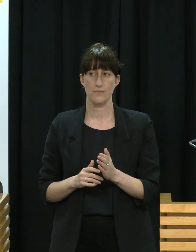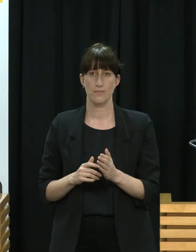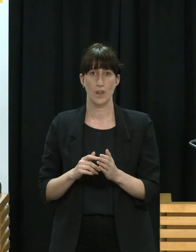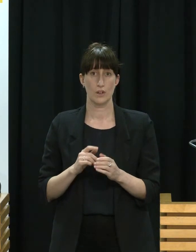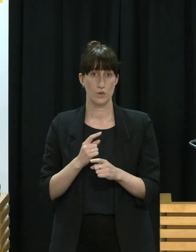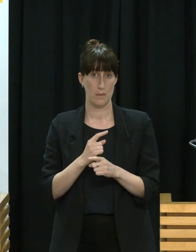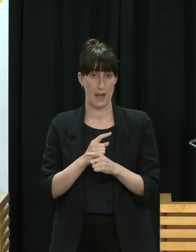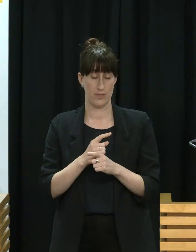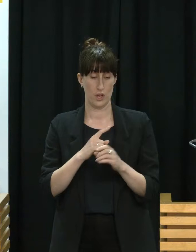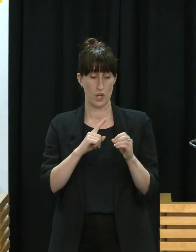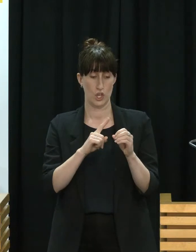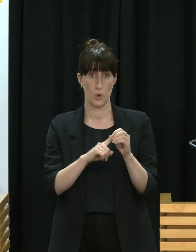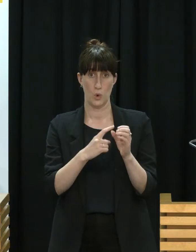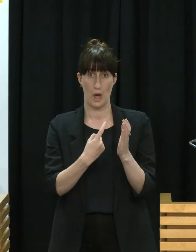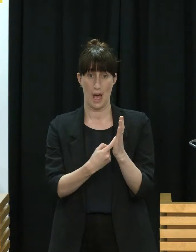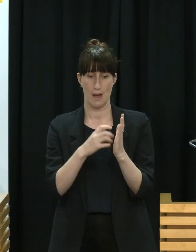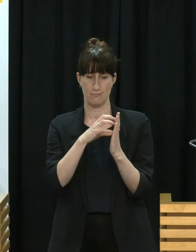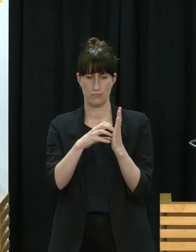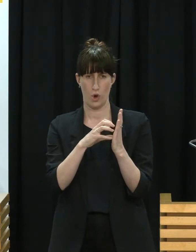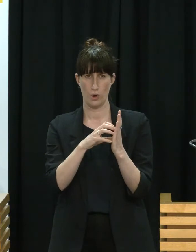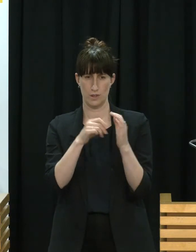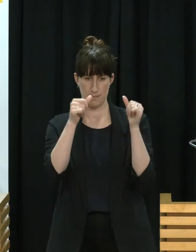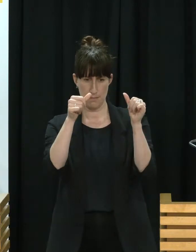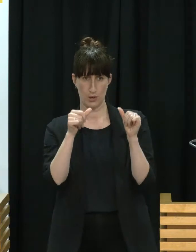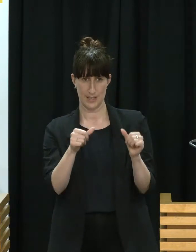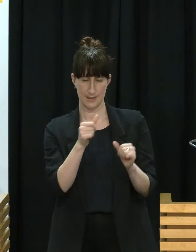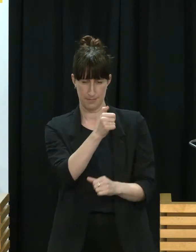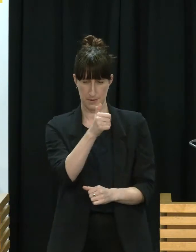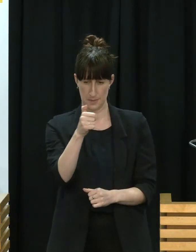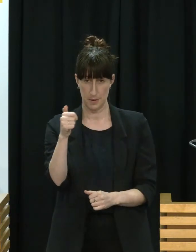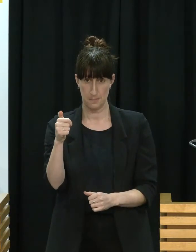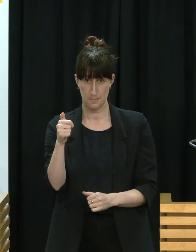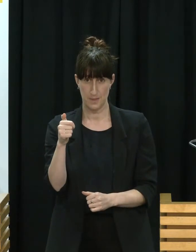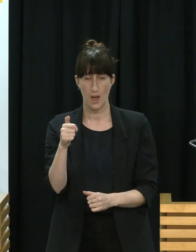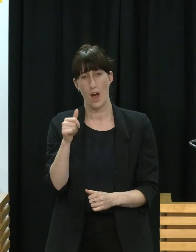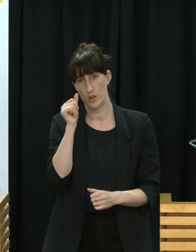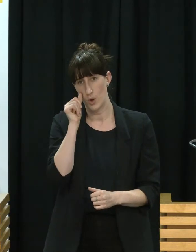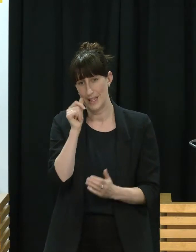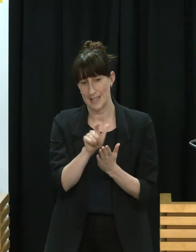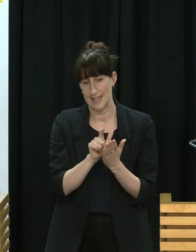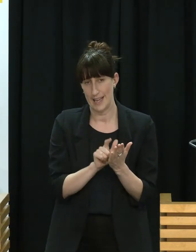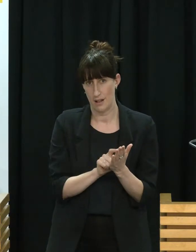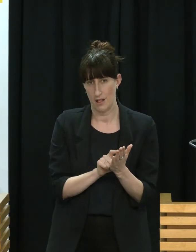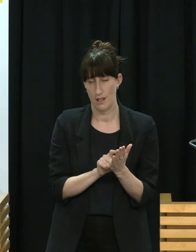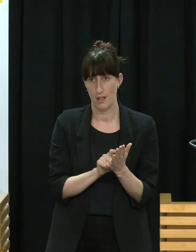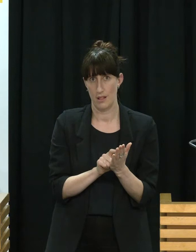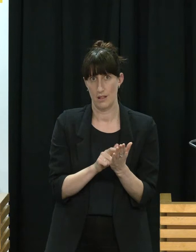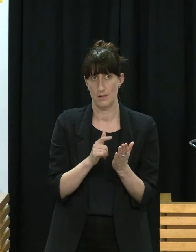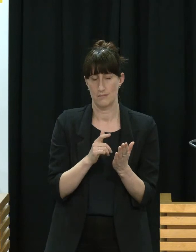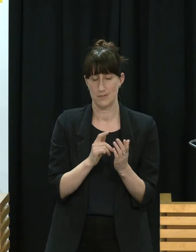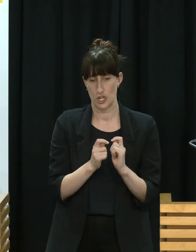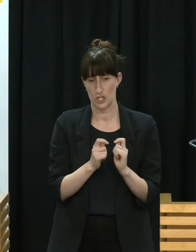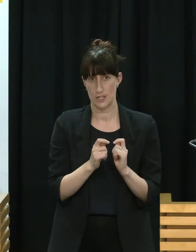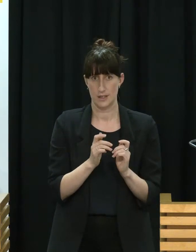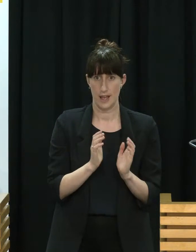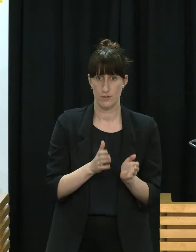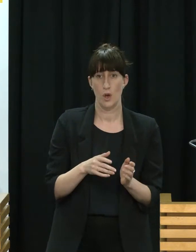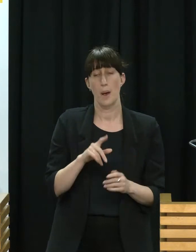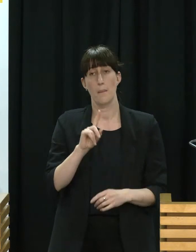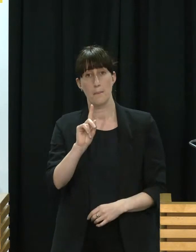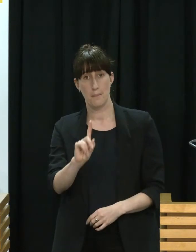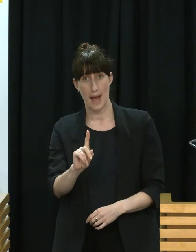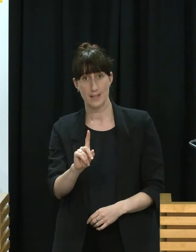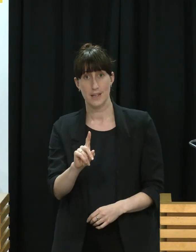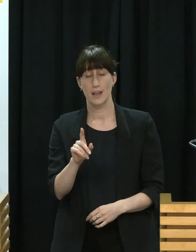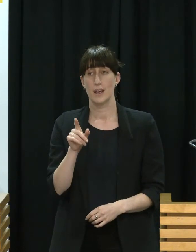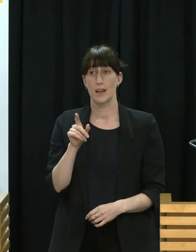there and stuff. One of the things that other countries have done is basically masks, indoor dining or other indoor spaces. Quite hard to eat with a mask